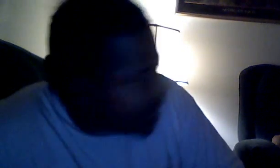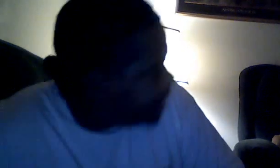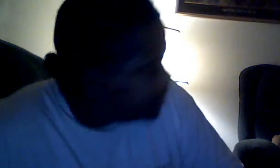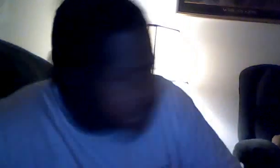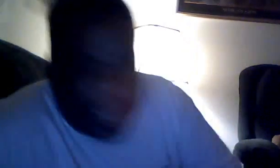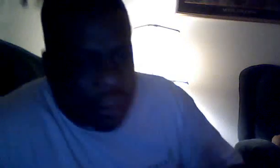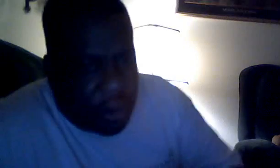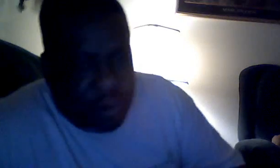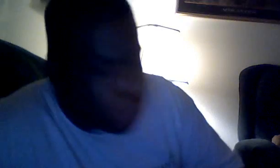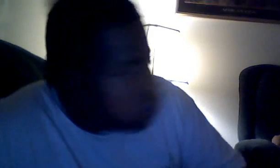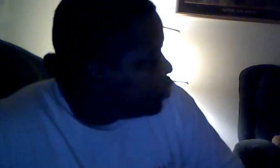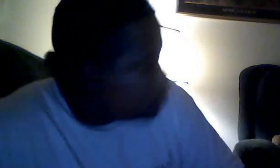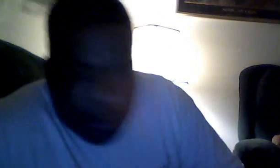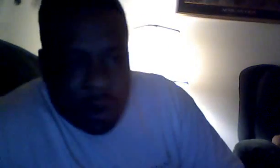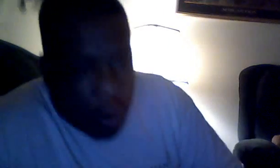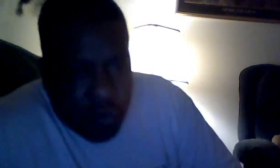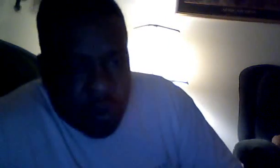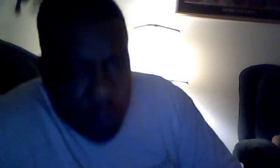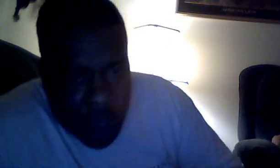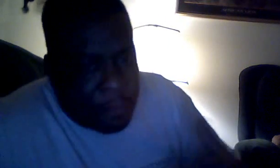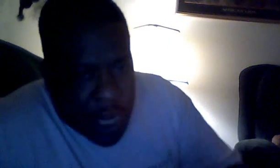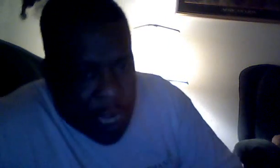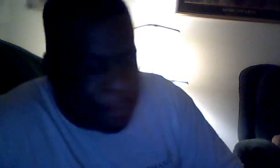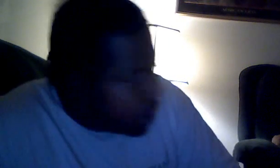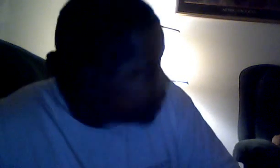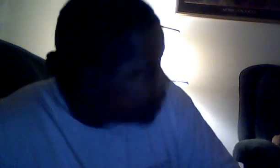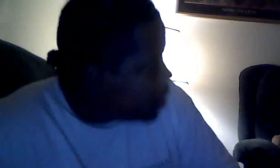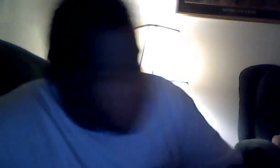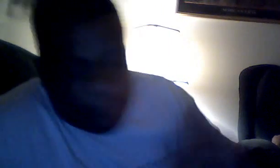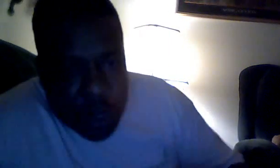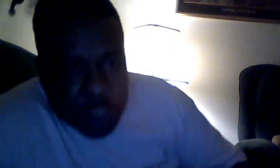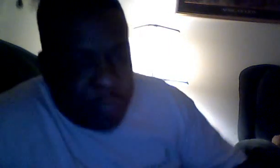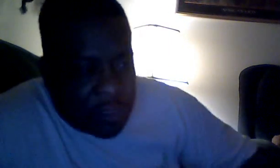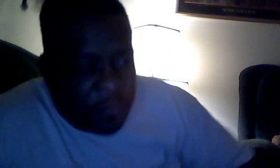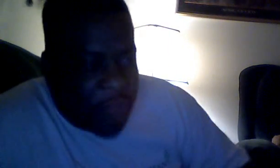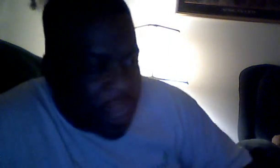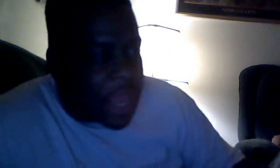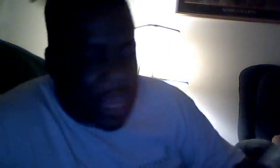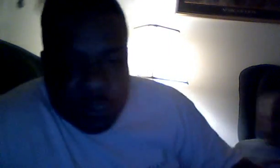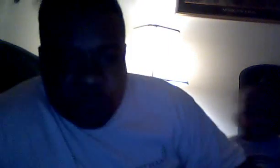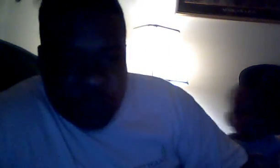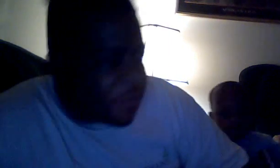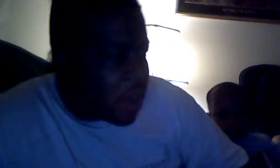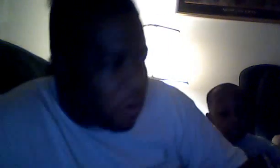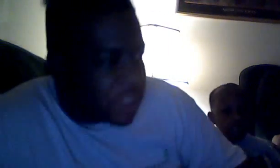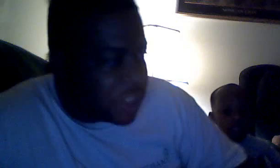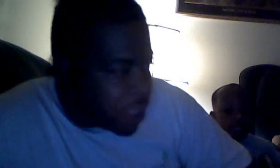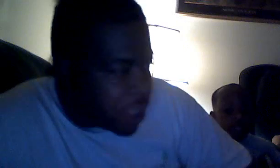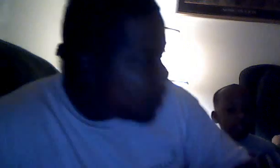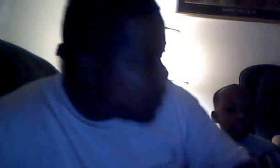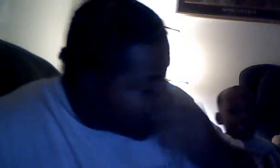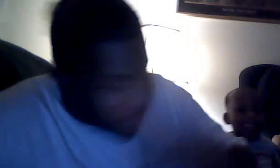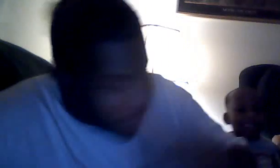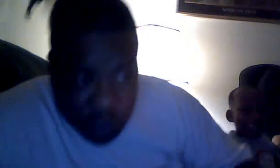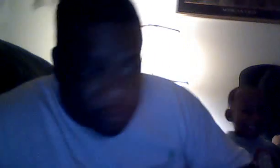That's everything. They double O. I'm in the dick. I better specify your essence plan for all this shit. Nigga throwing